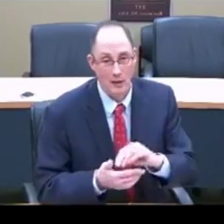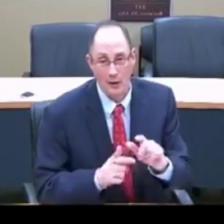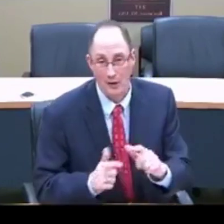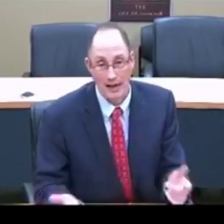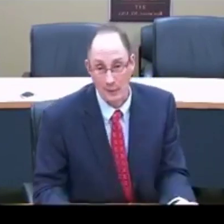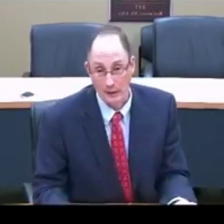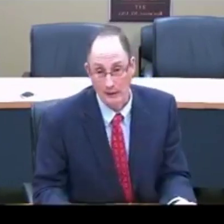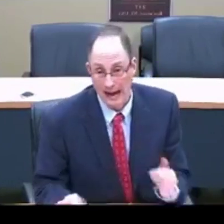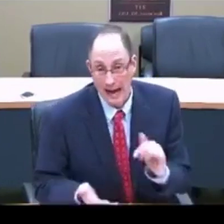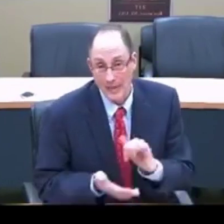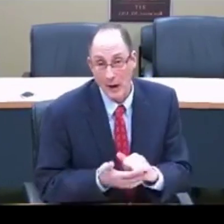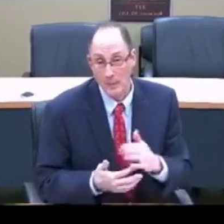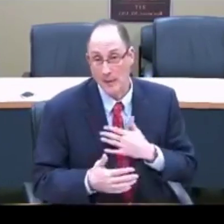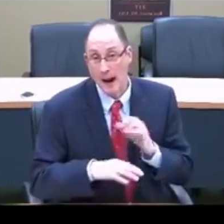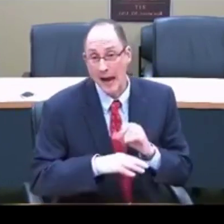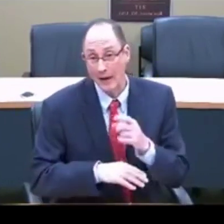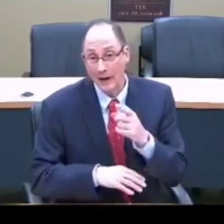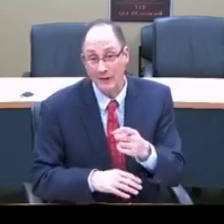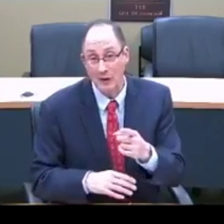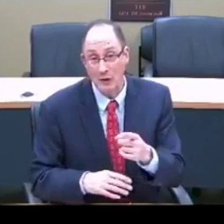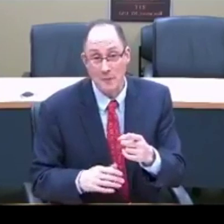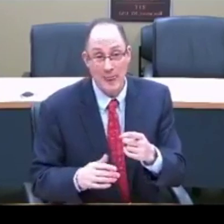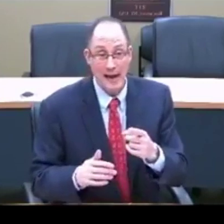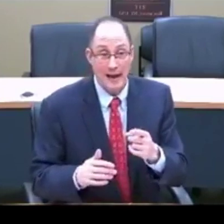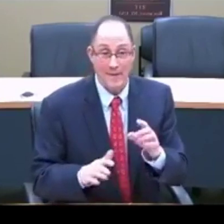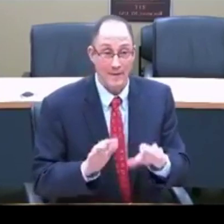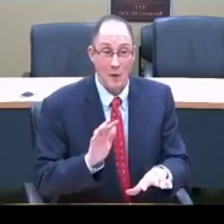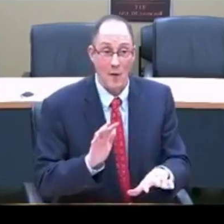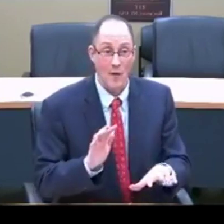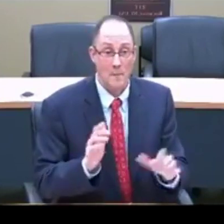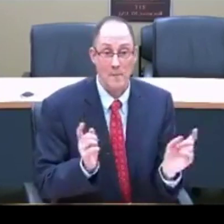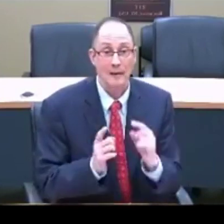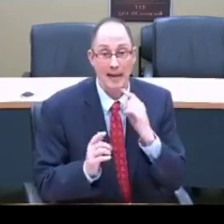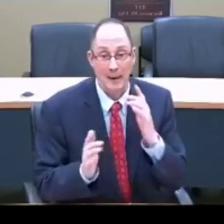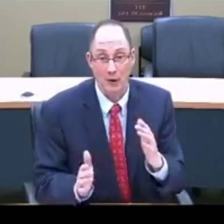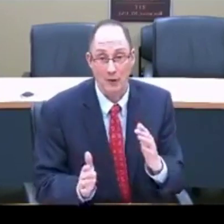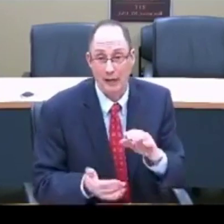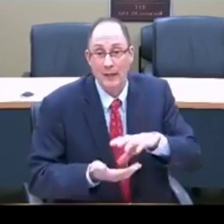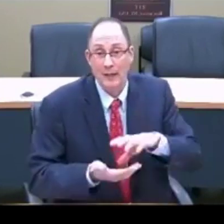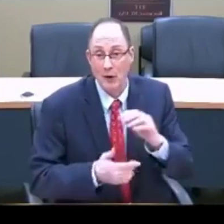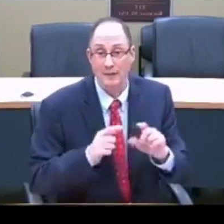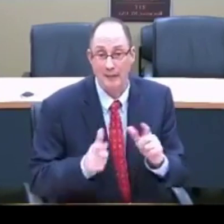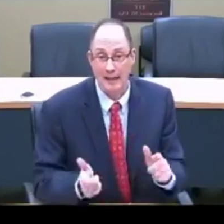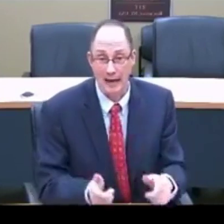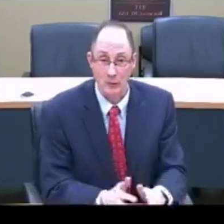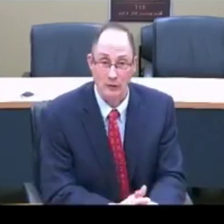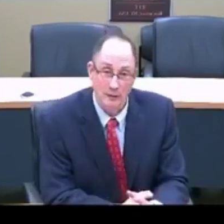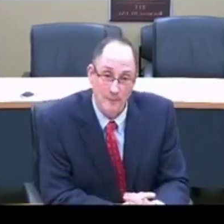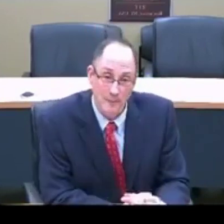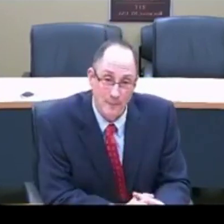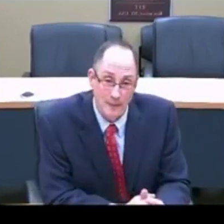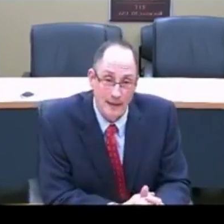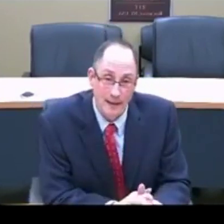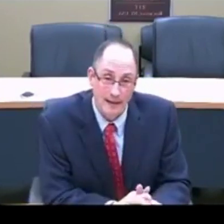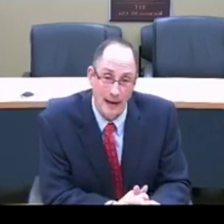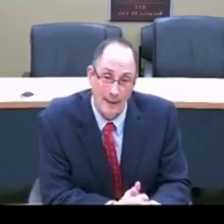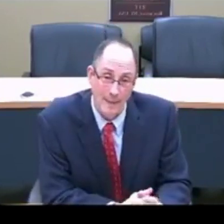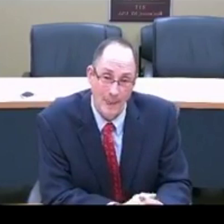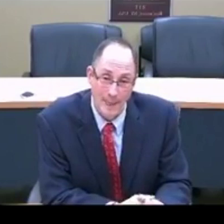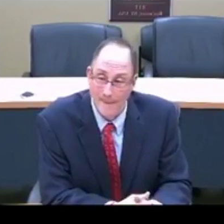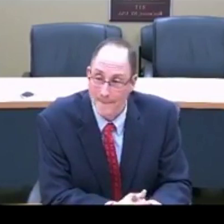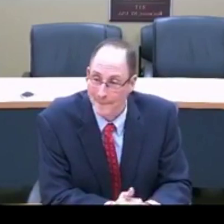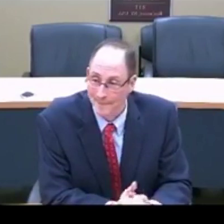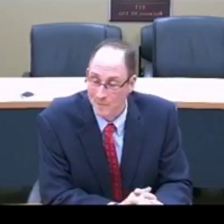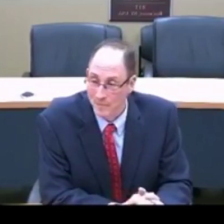way to learn a language. And that will be my advice to you. Go meet with deaf person and learn sign language. Yes, I agree.